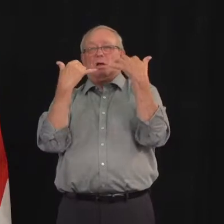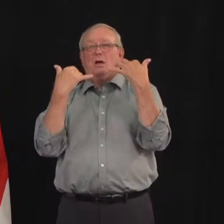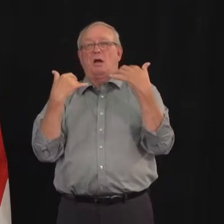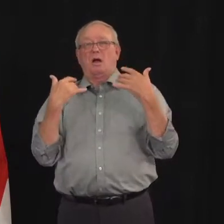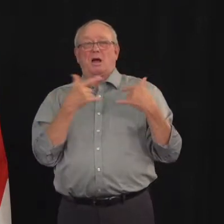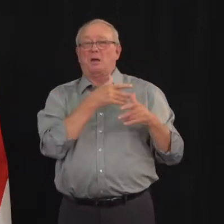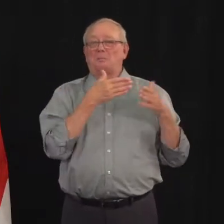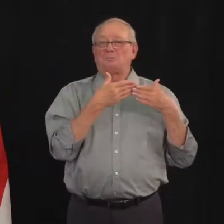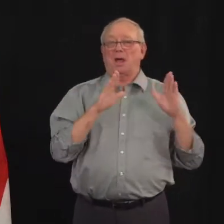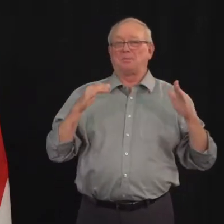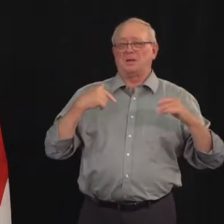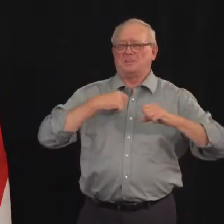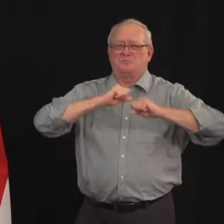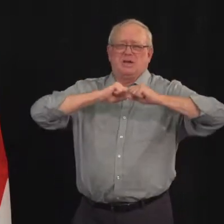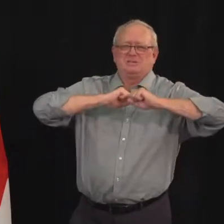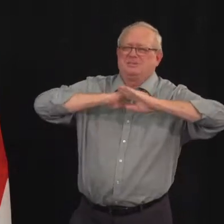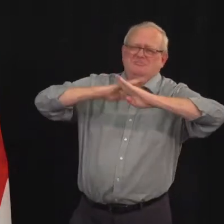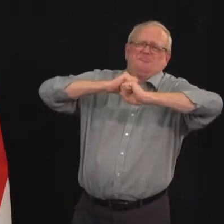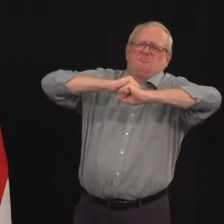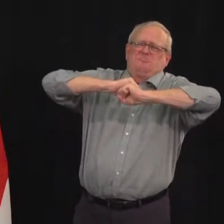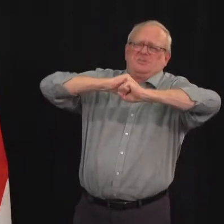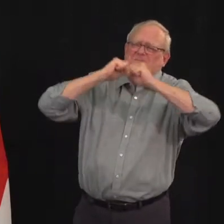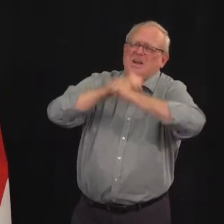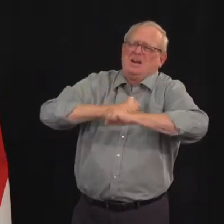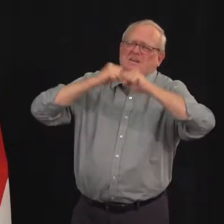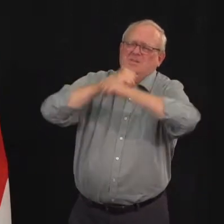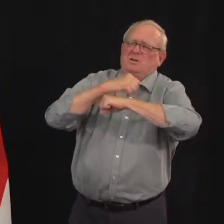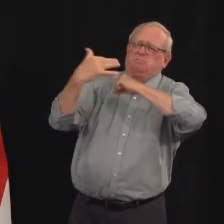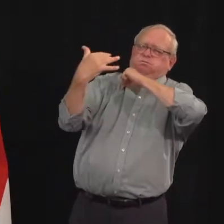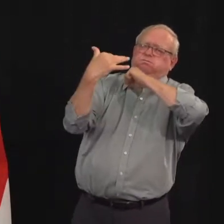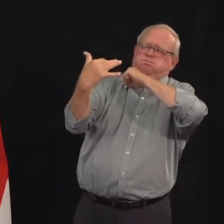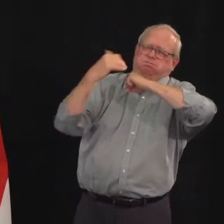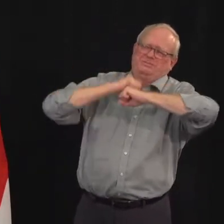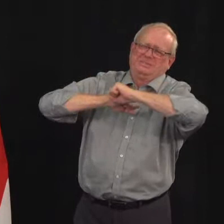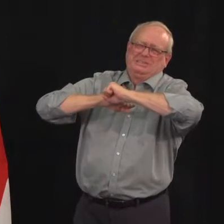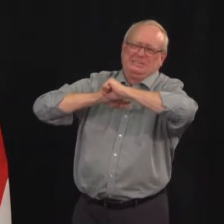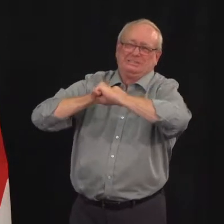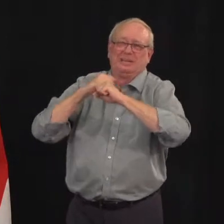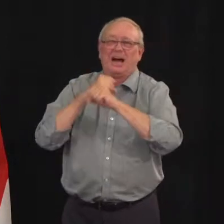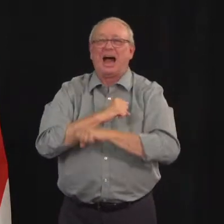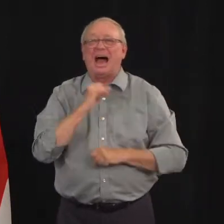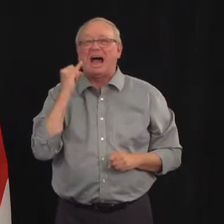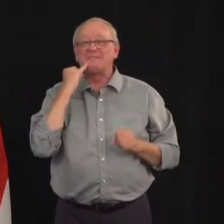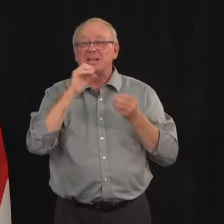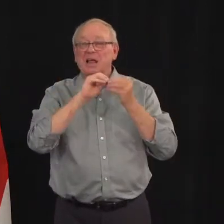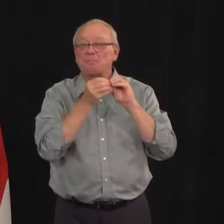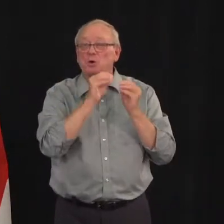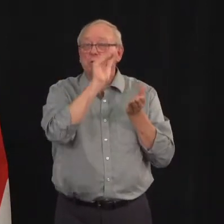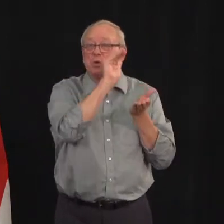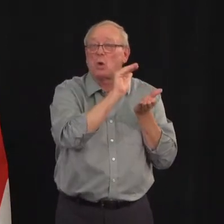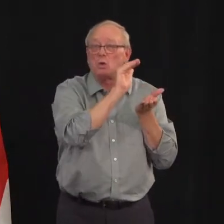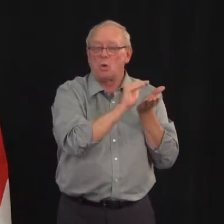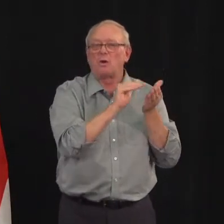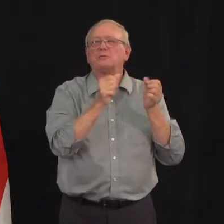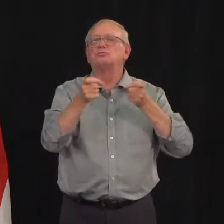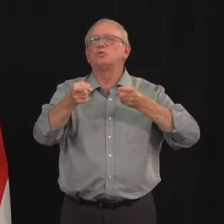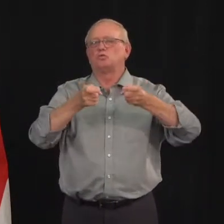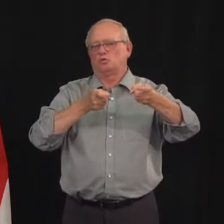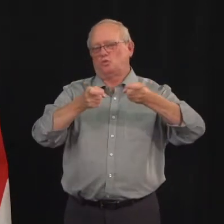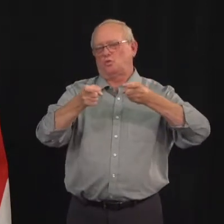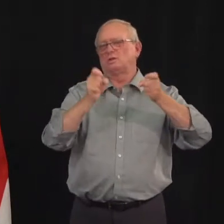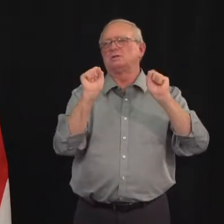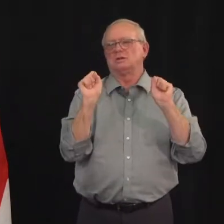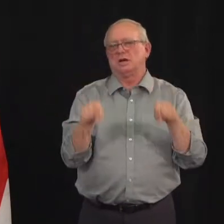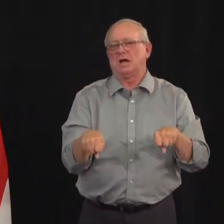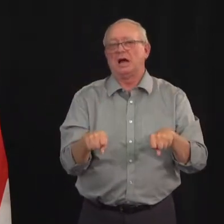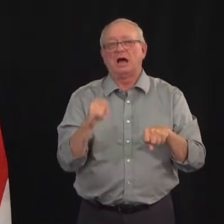can tolerate some gradual streams of cases as long as they stay gradual. What we need to prevent is a scenario where the